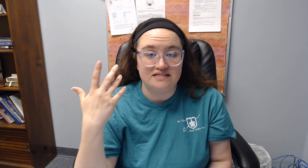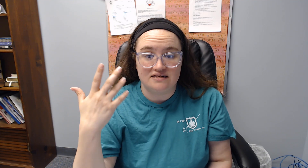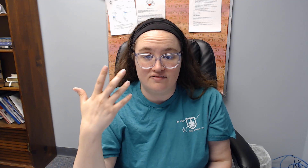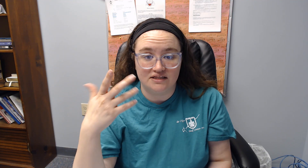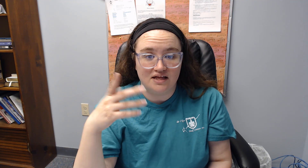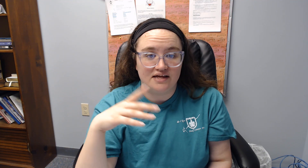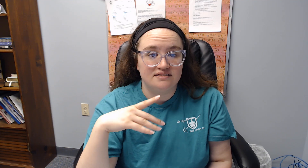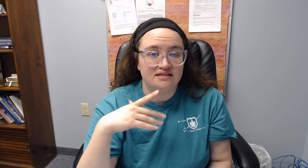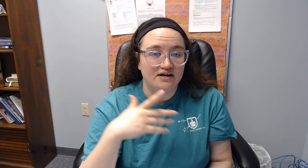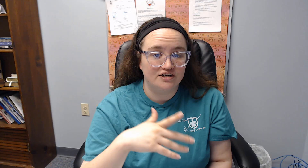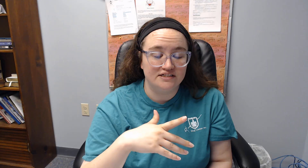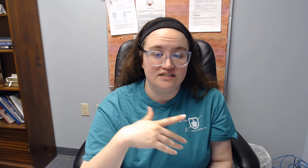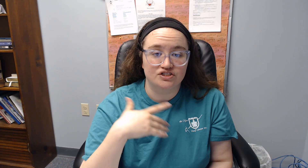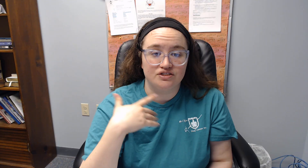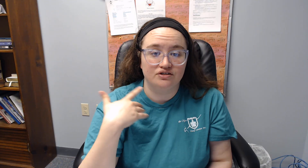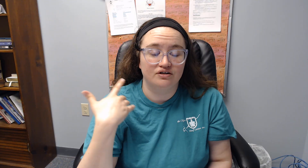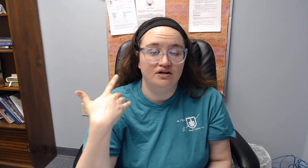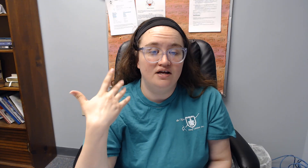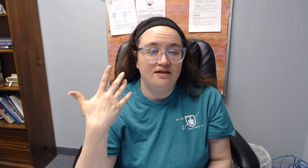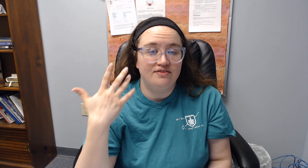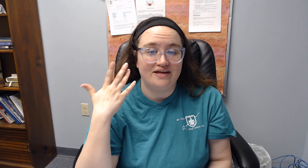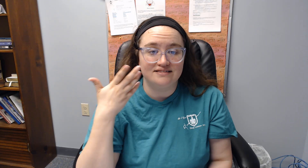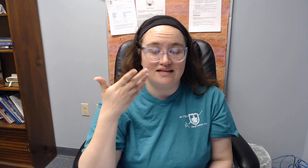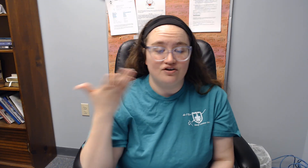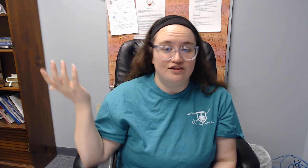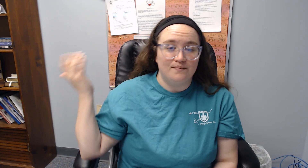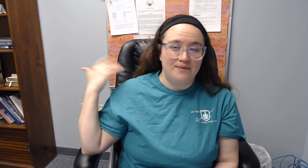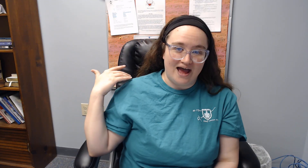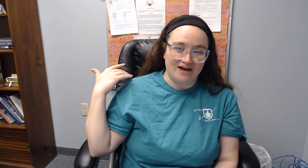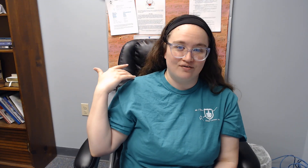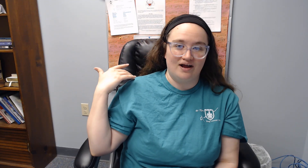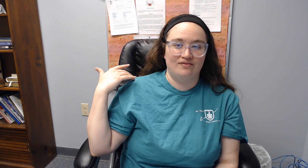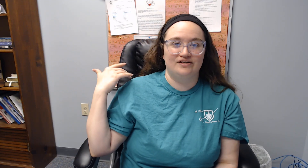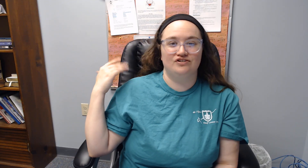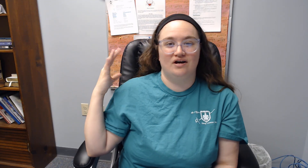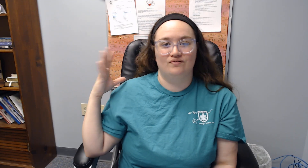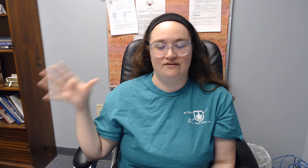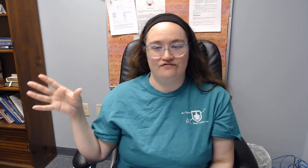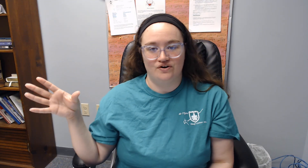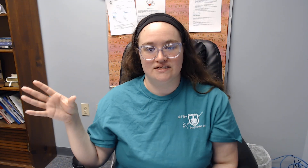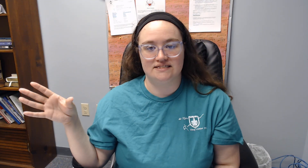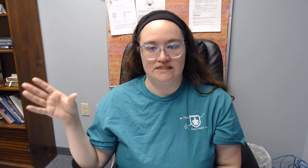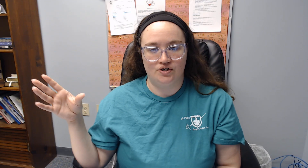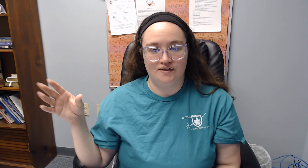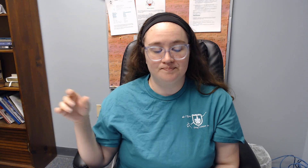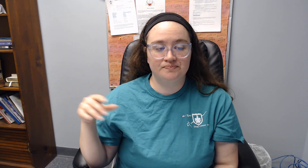of the lights, the air conditioner, things that are in the background that you're not really focusing on.